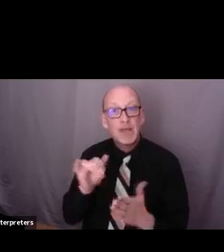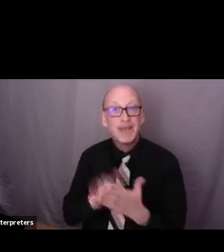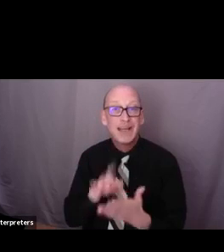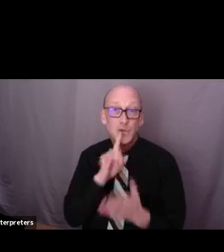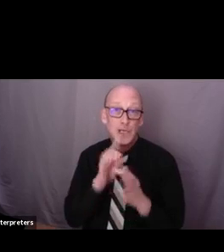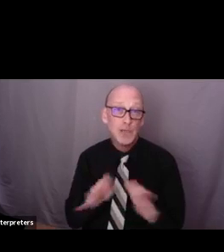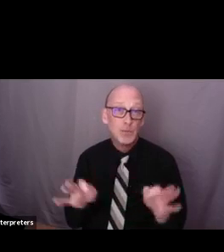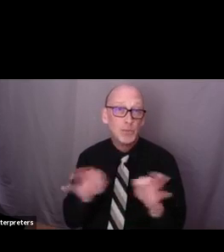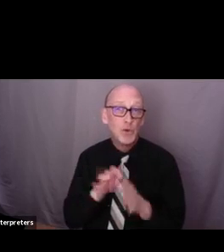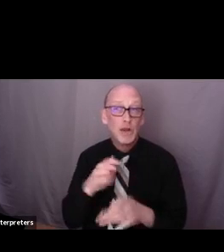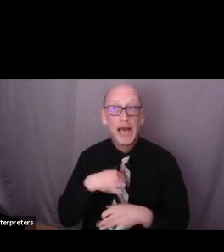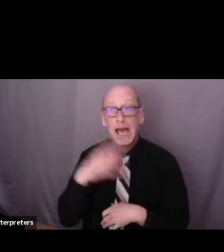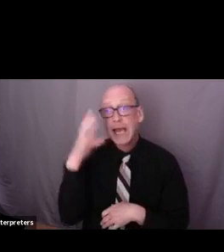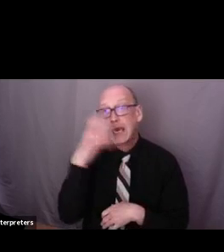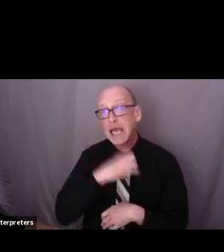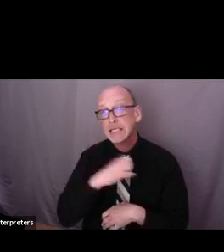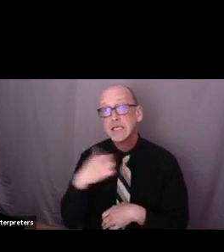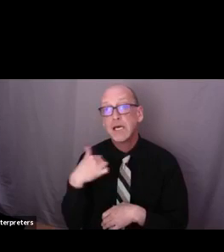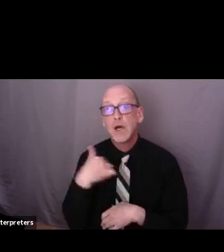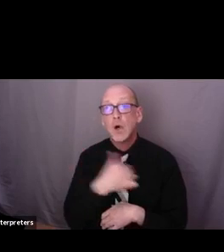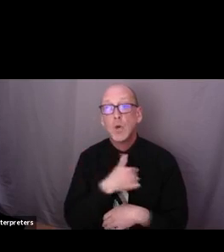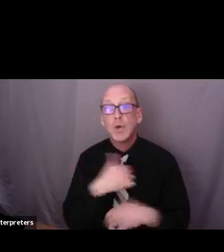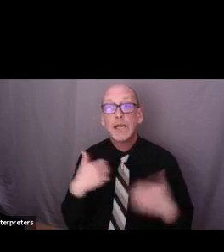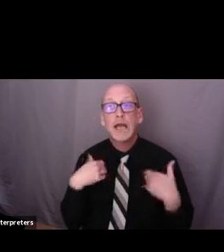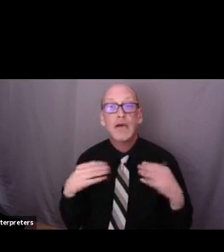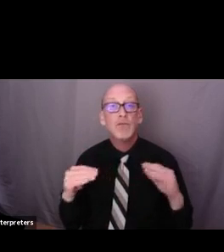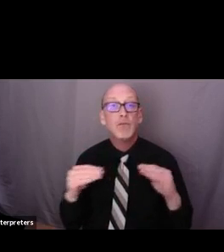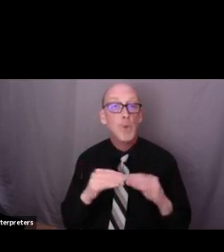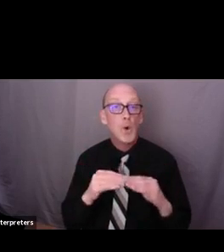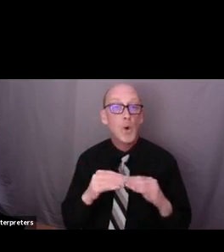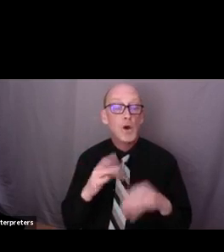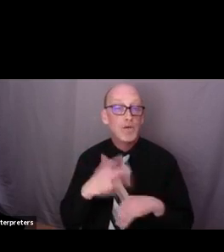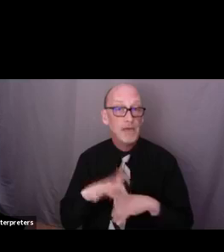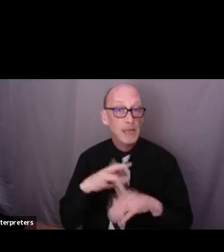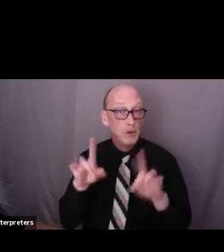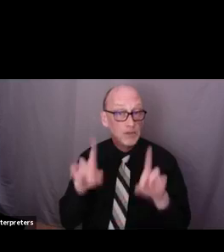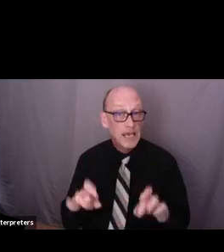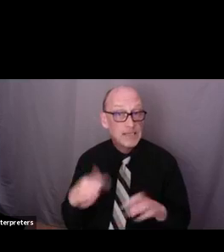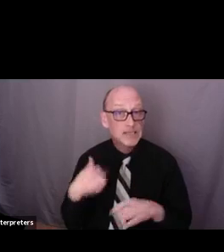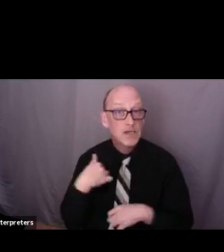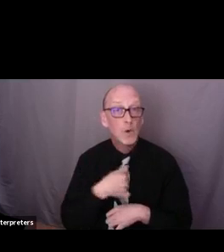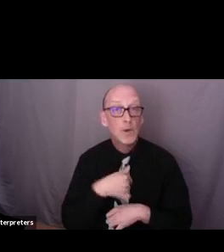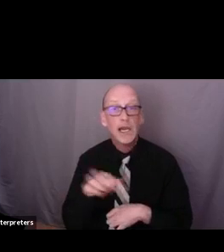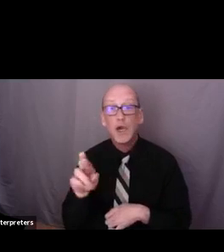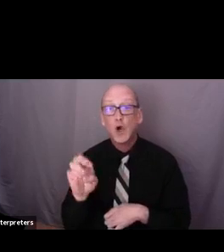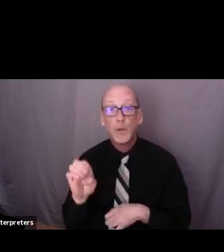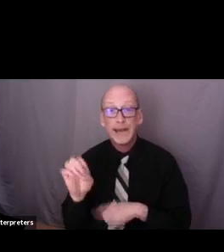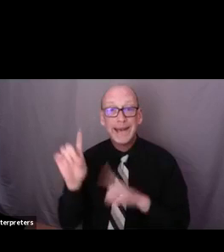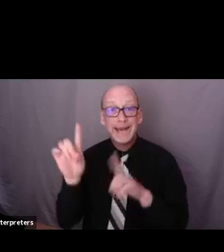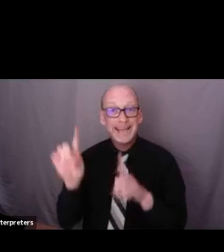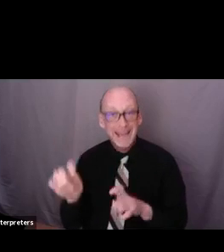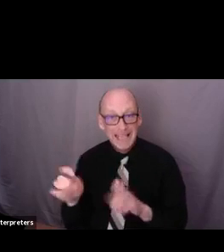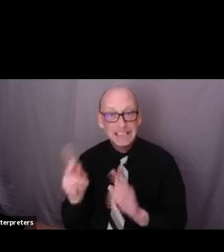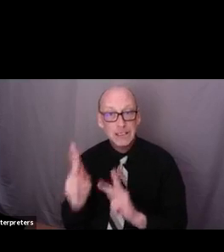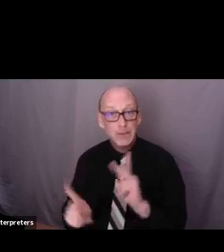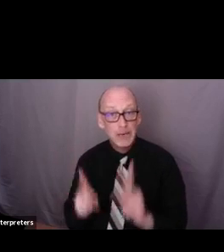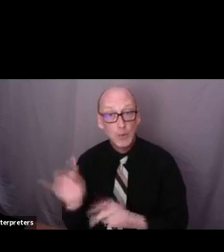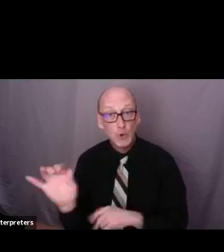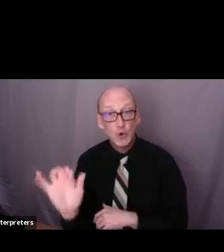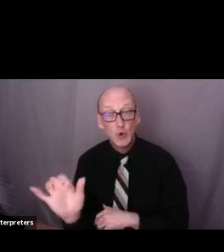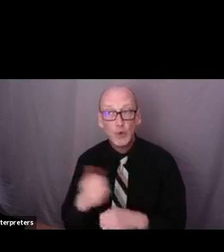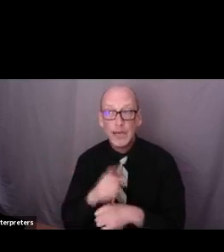would imagine as we have more availability of testing, we're going to be able to retest individuals too, to make sure that they